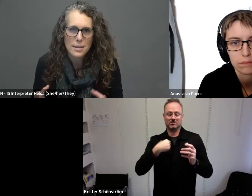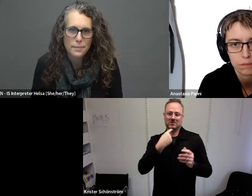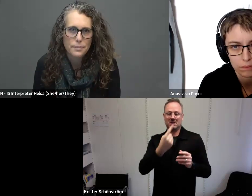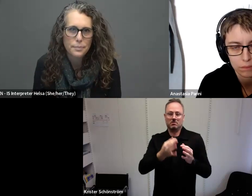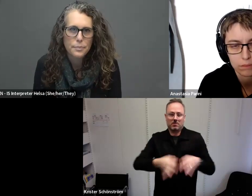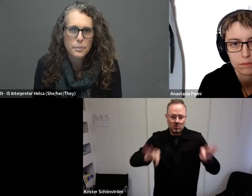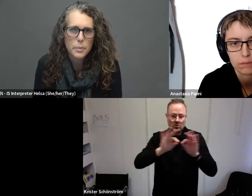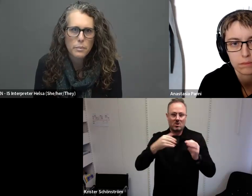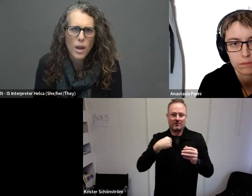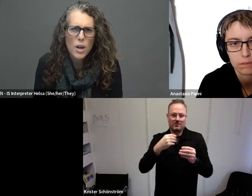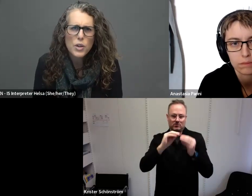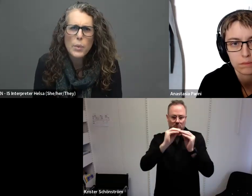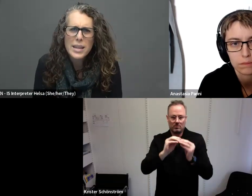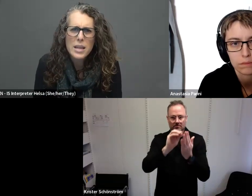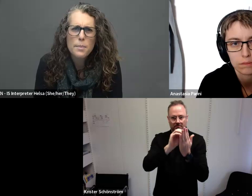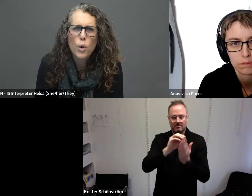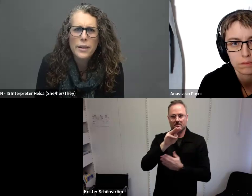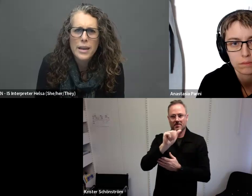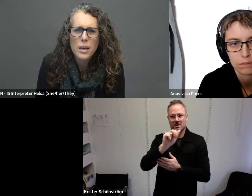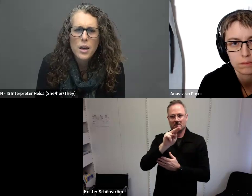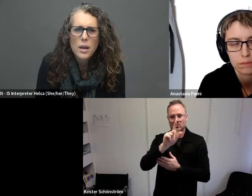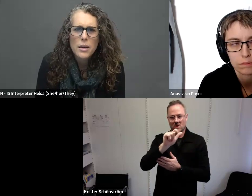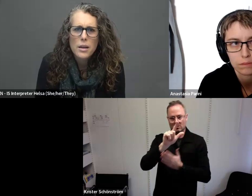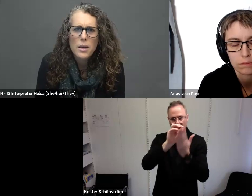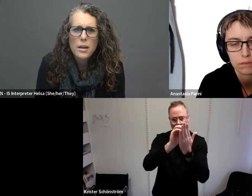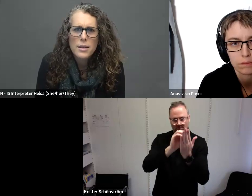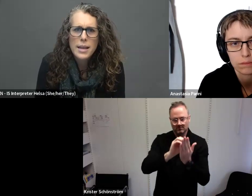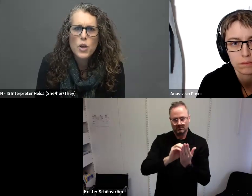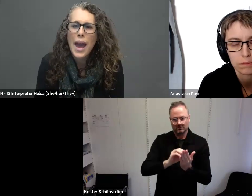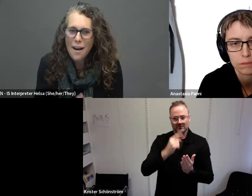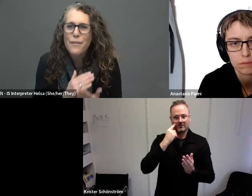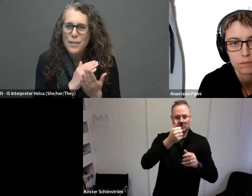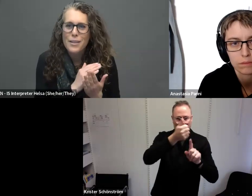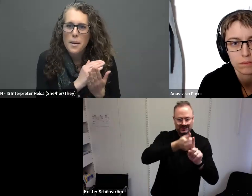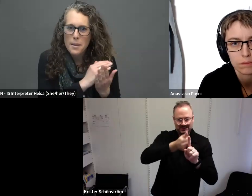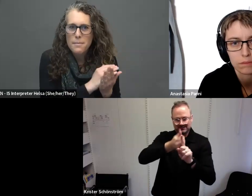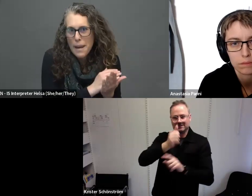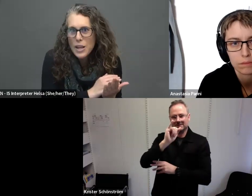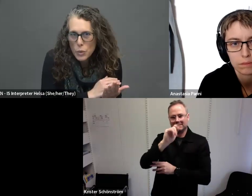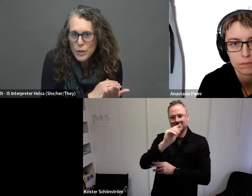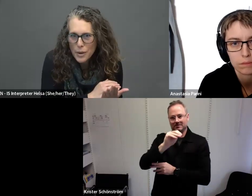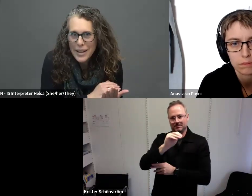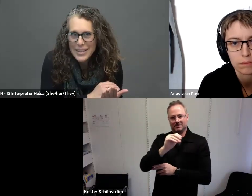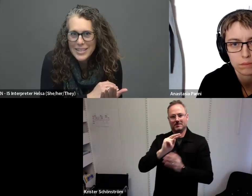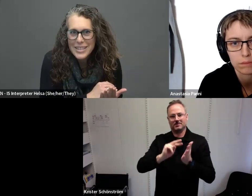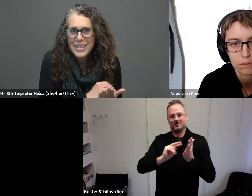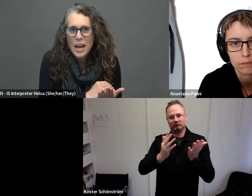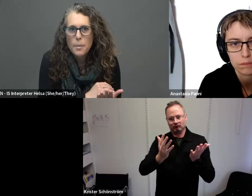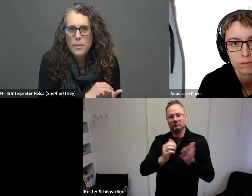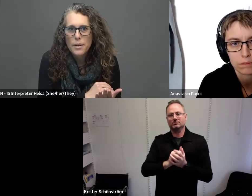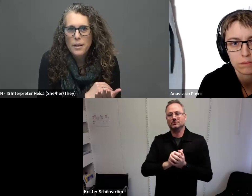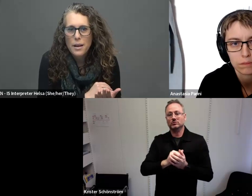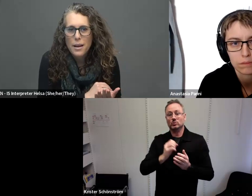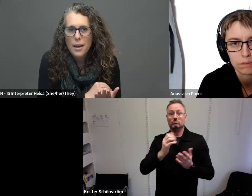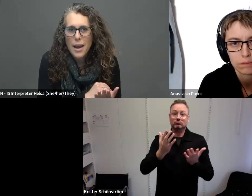consistent. I would say the important thing is that you have the manual, right?